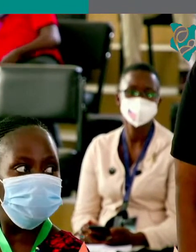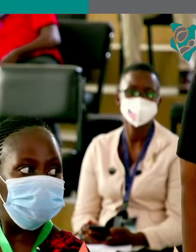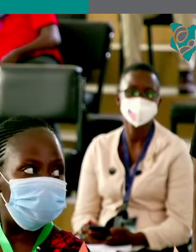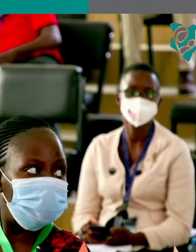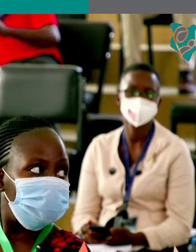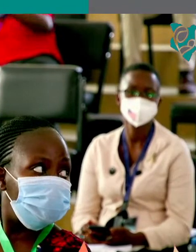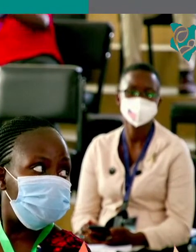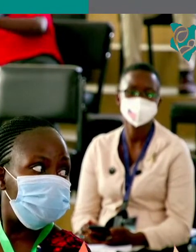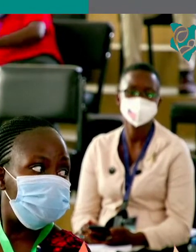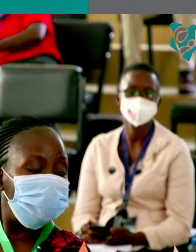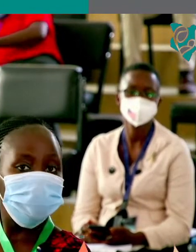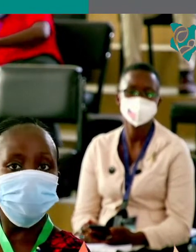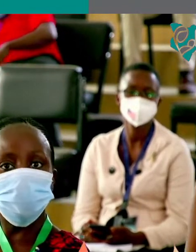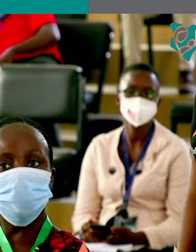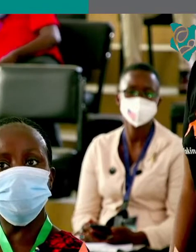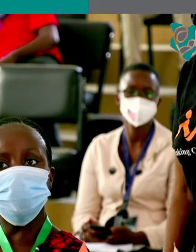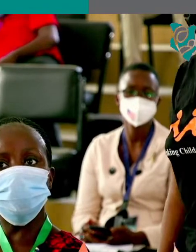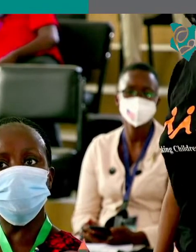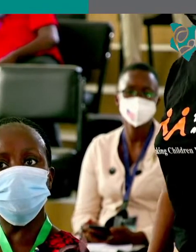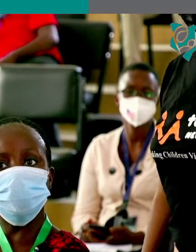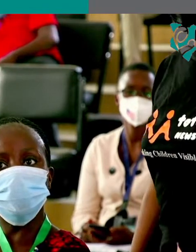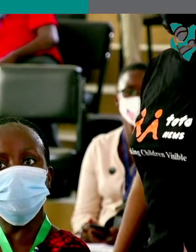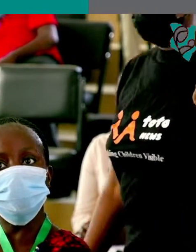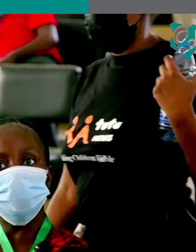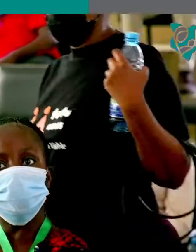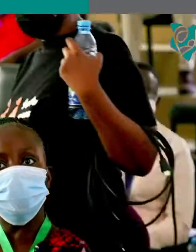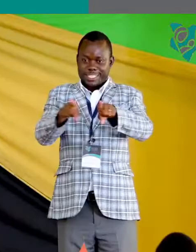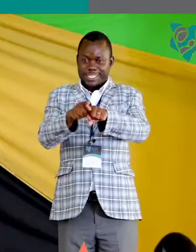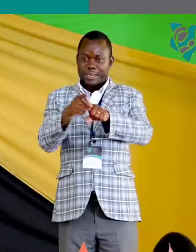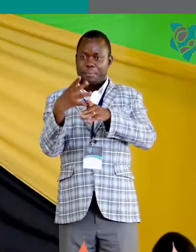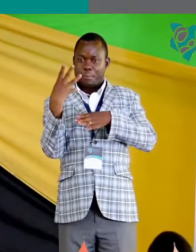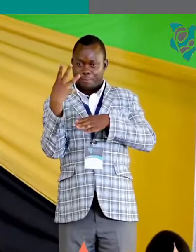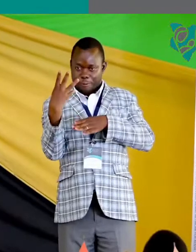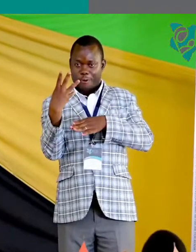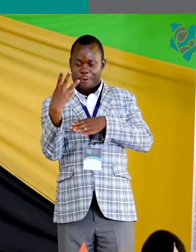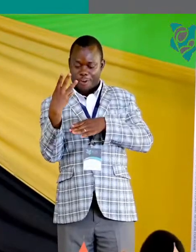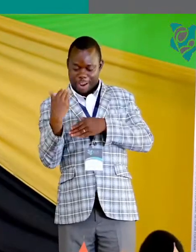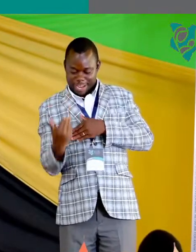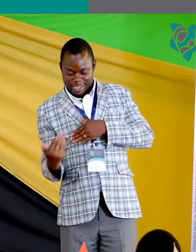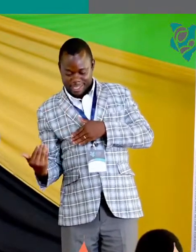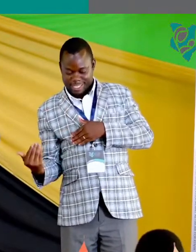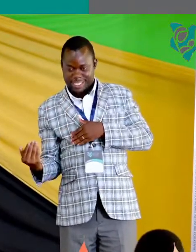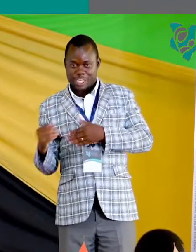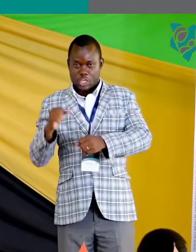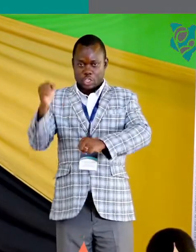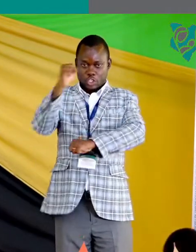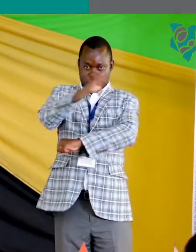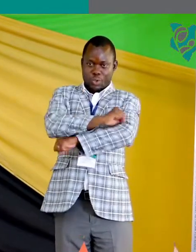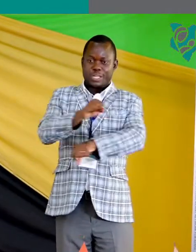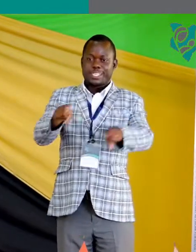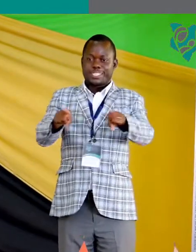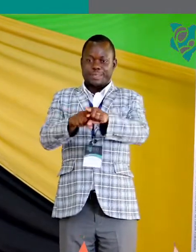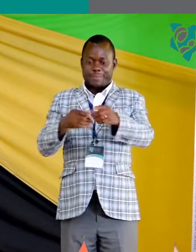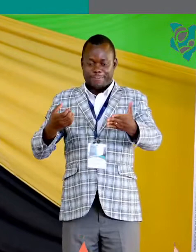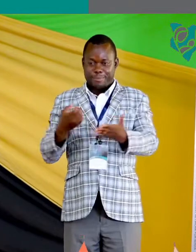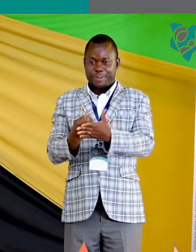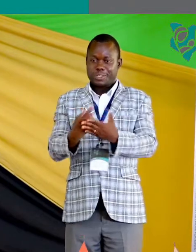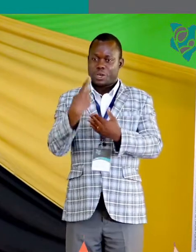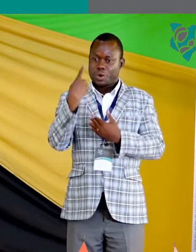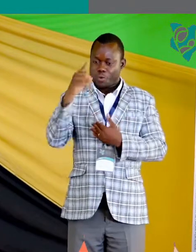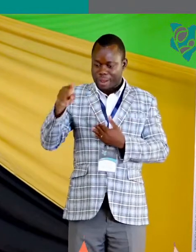881 public centers and 4 standalone ECD centers. We have managed to employ